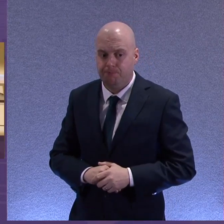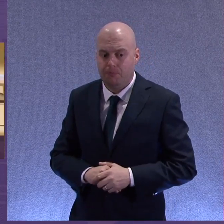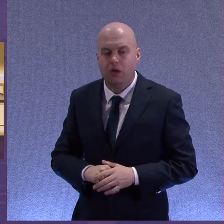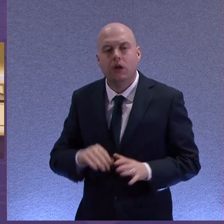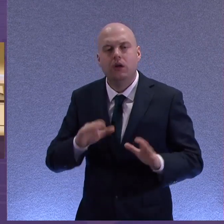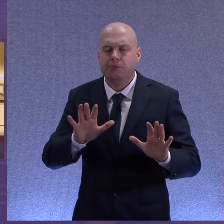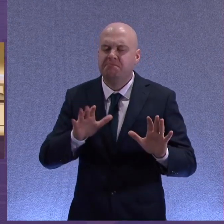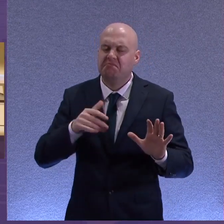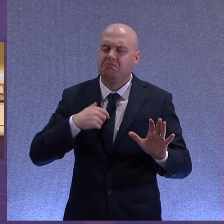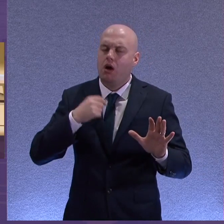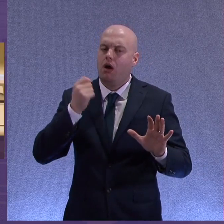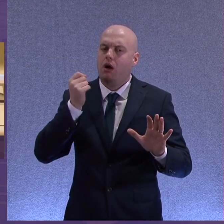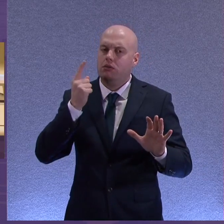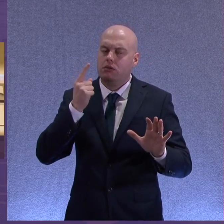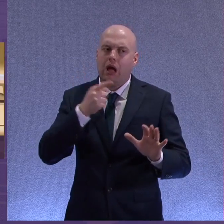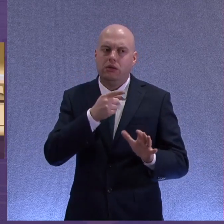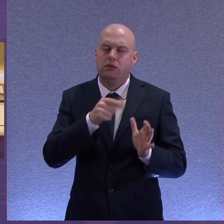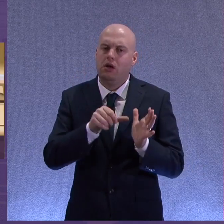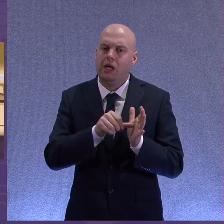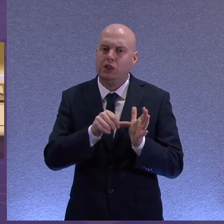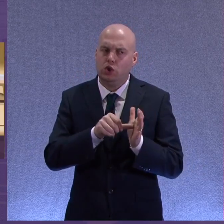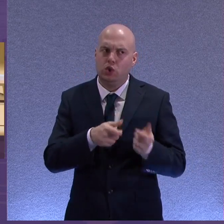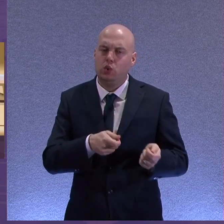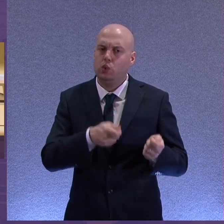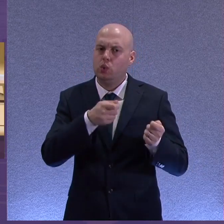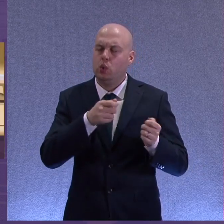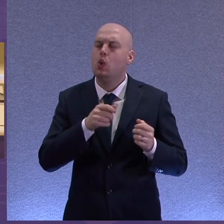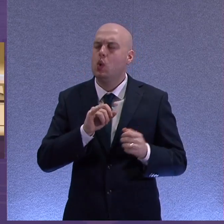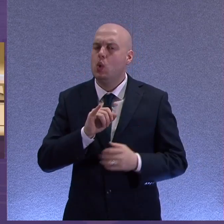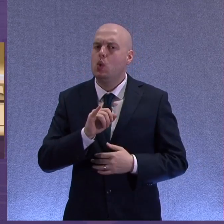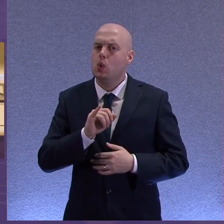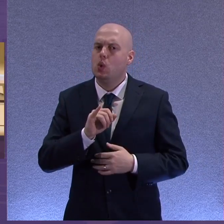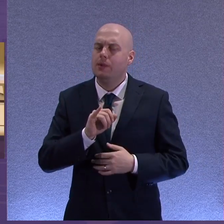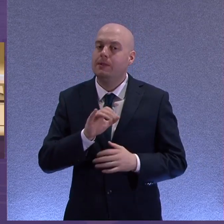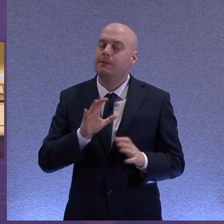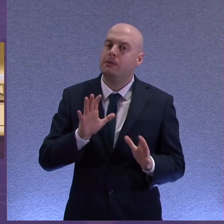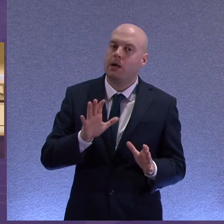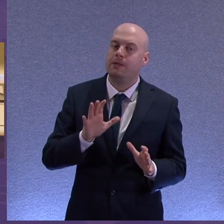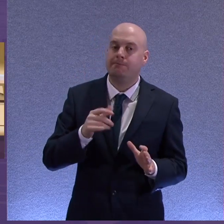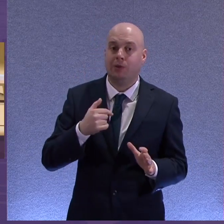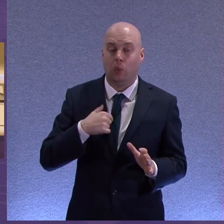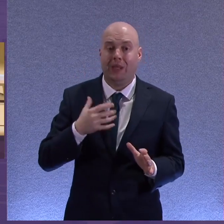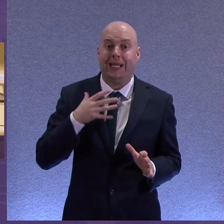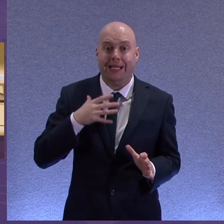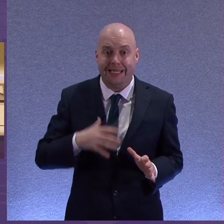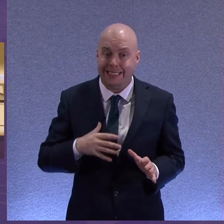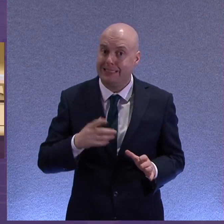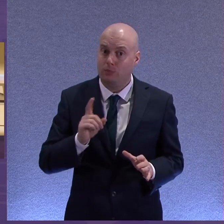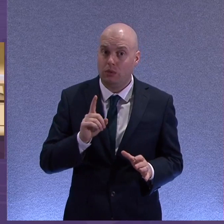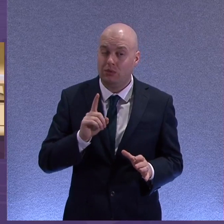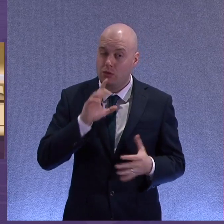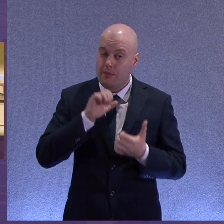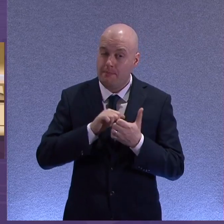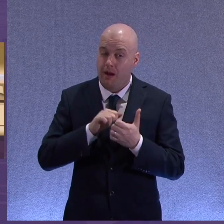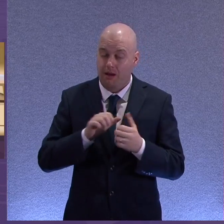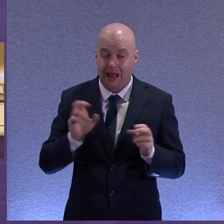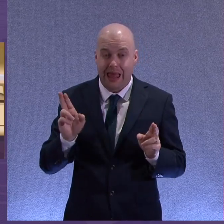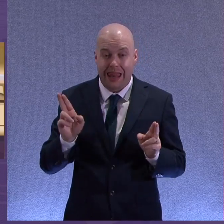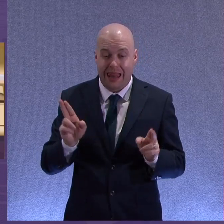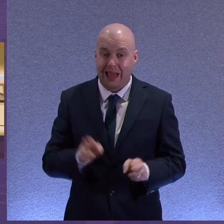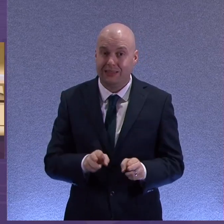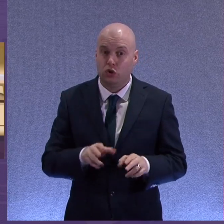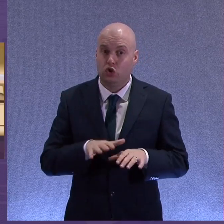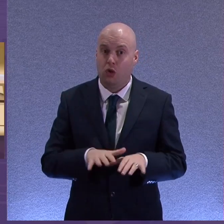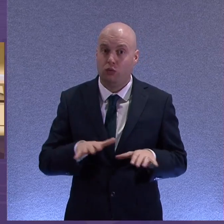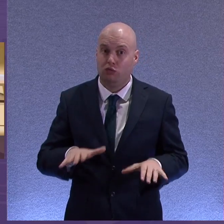be borne in mind, and that is that we have to minimise the number of children that are brought into learning and